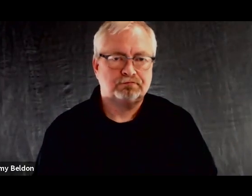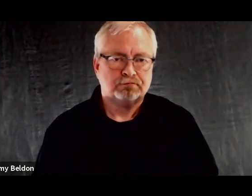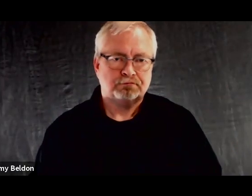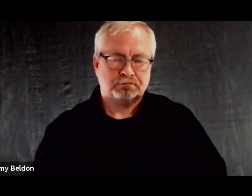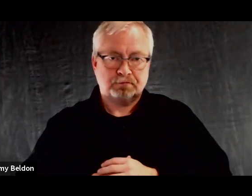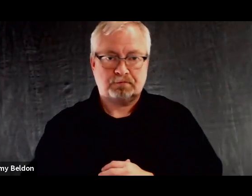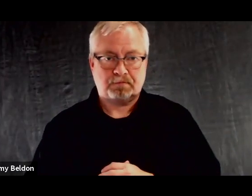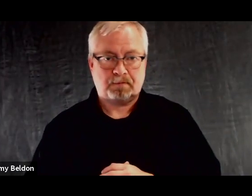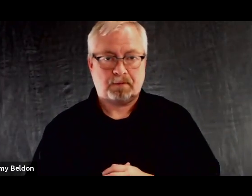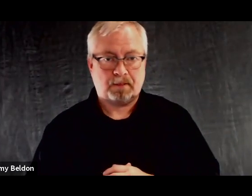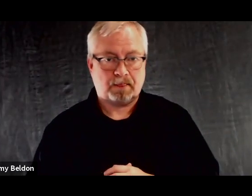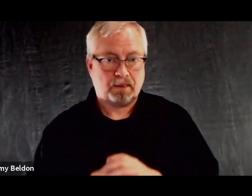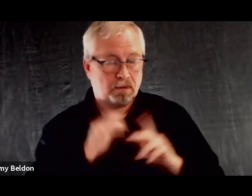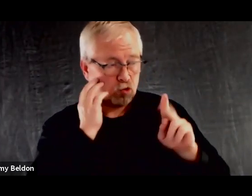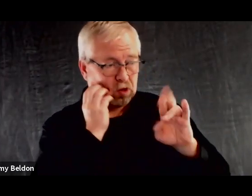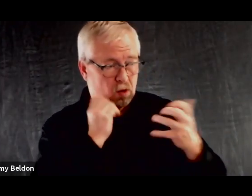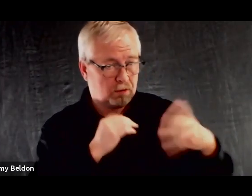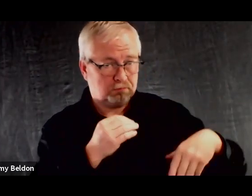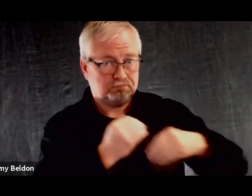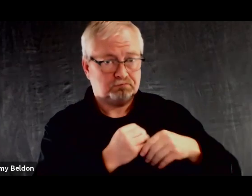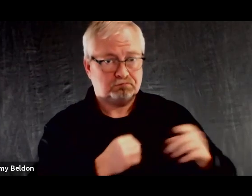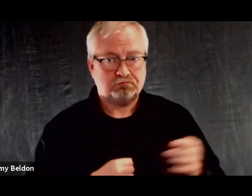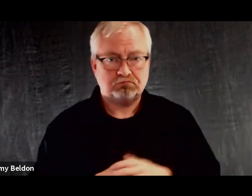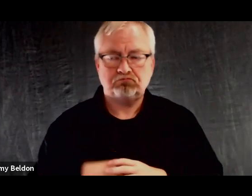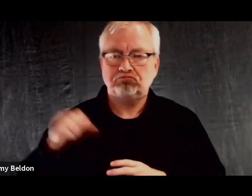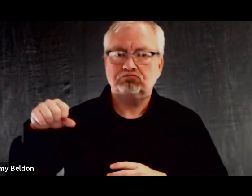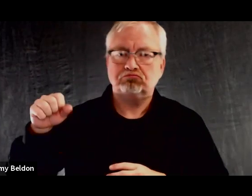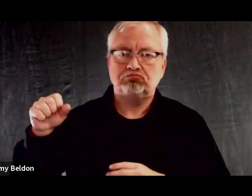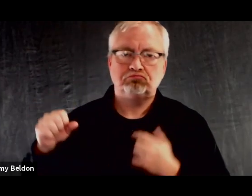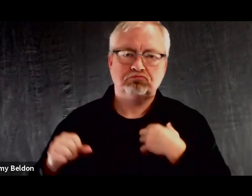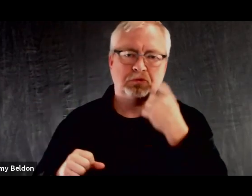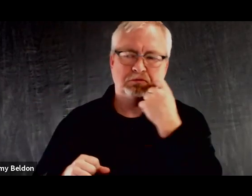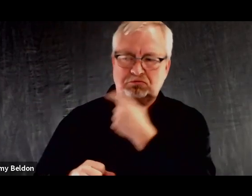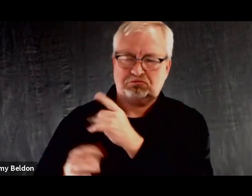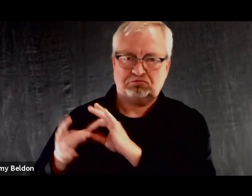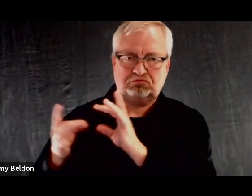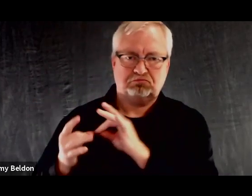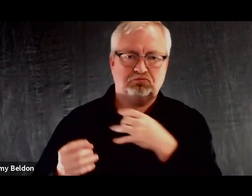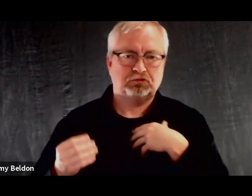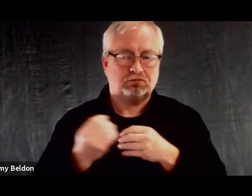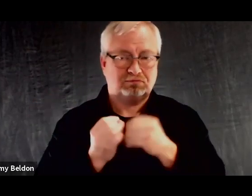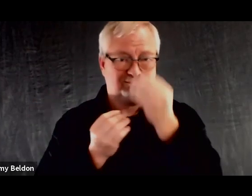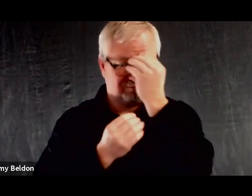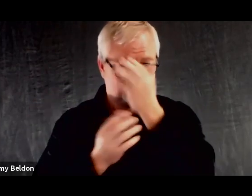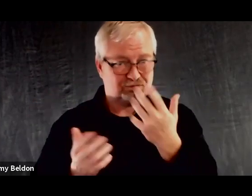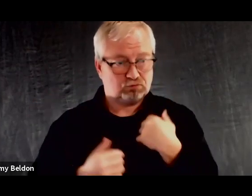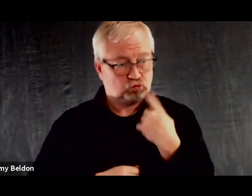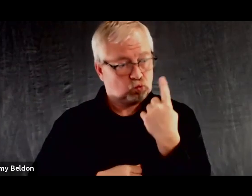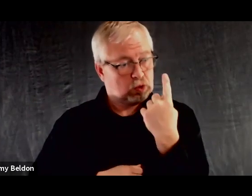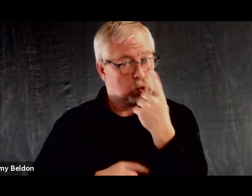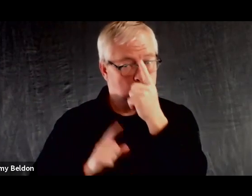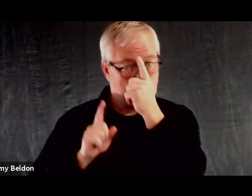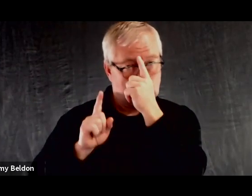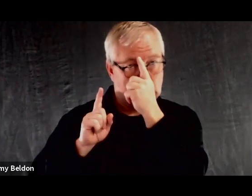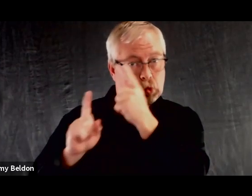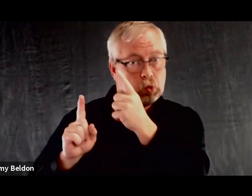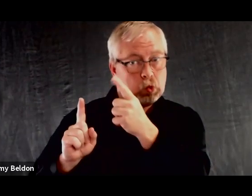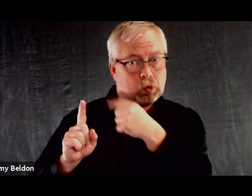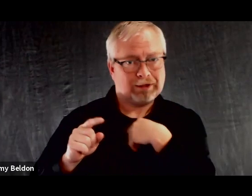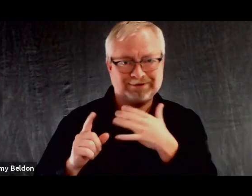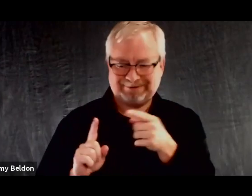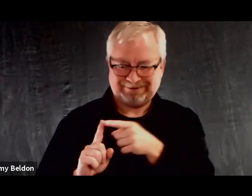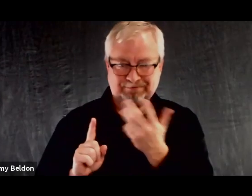In addition to what the commissioner said, I think we also have to remember that one of our goals was the preparation of our healthcare system, and